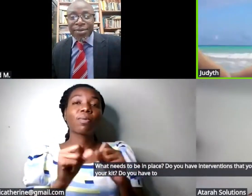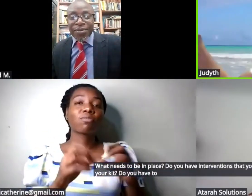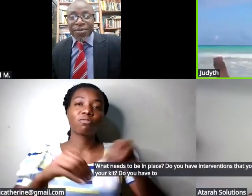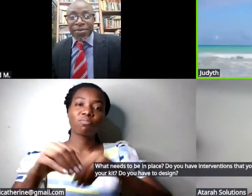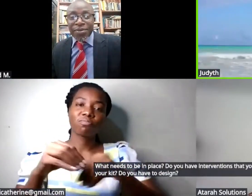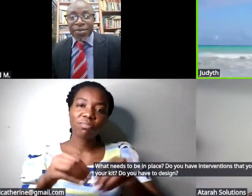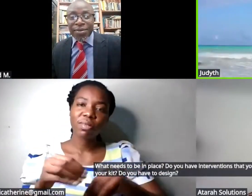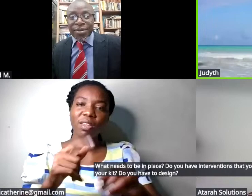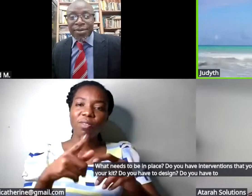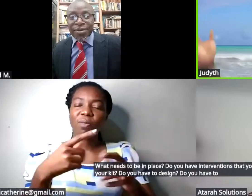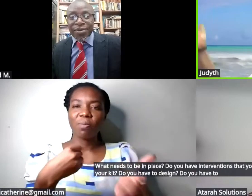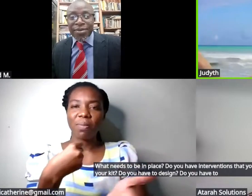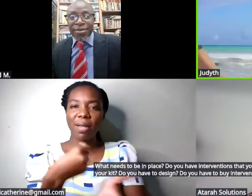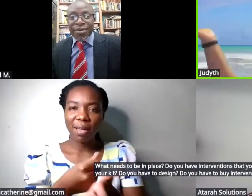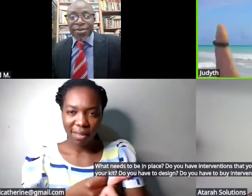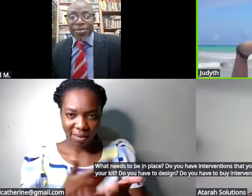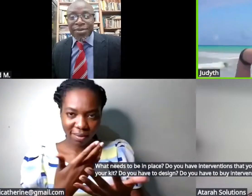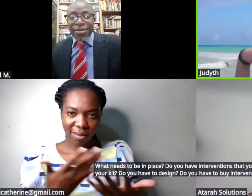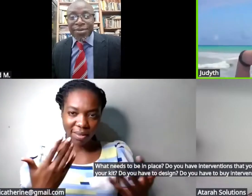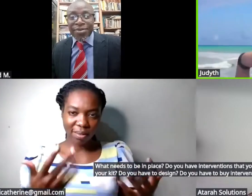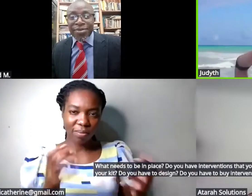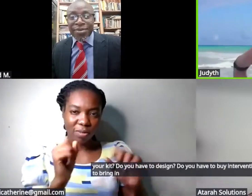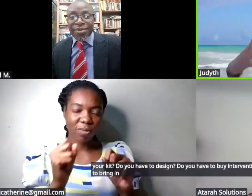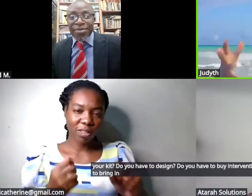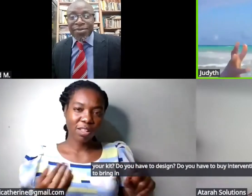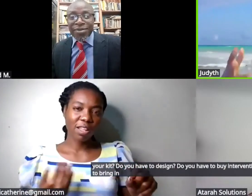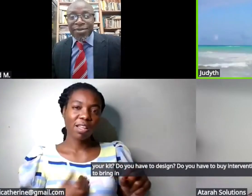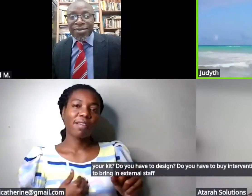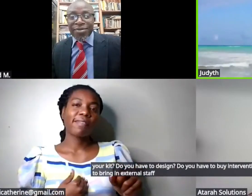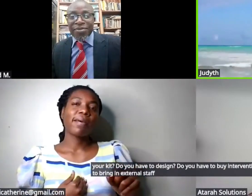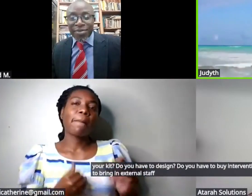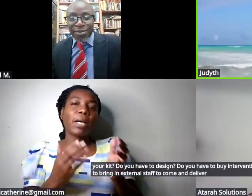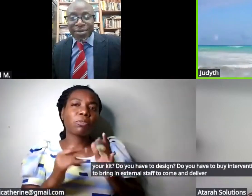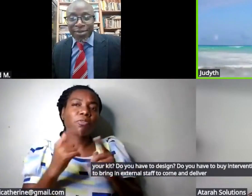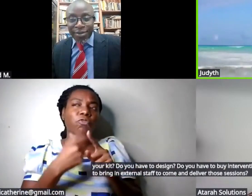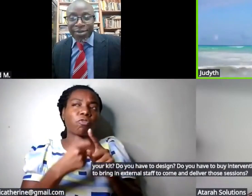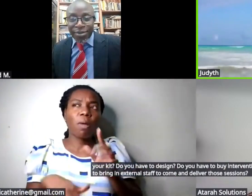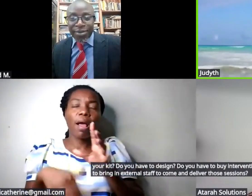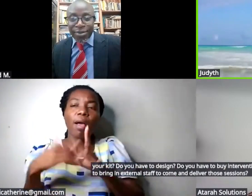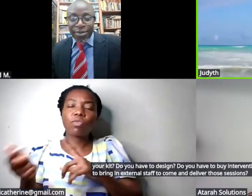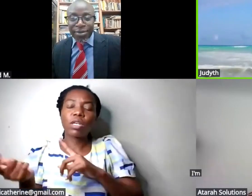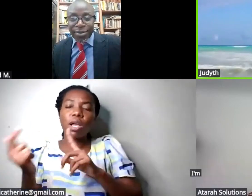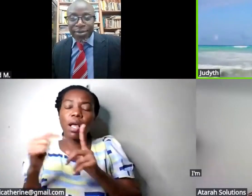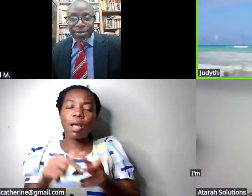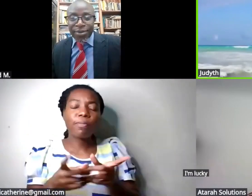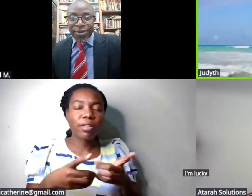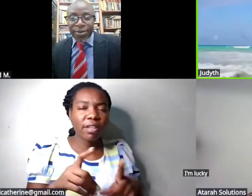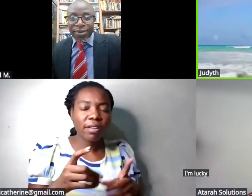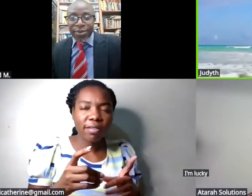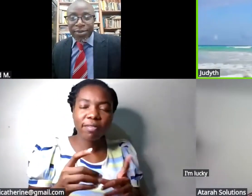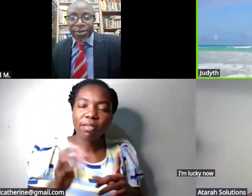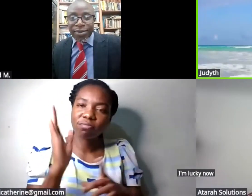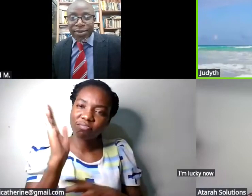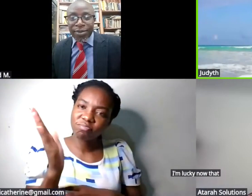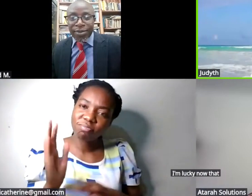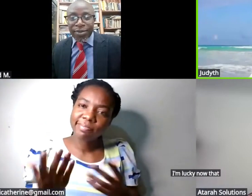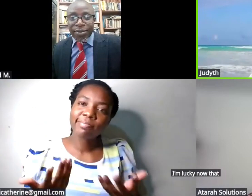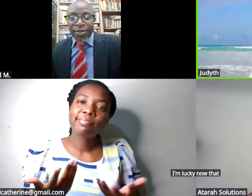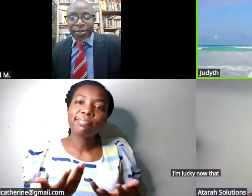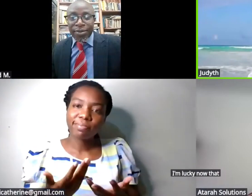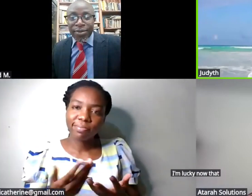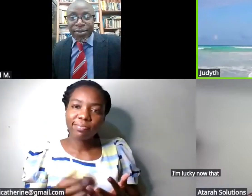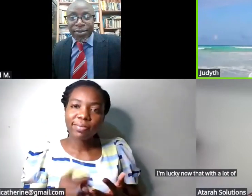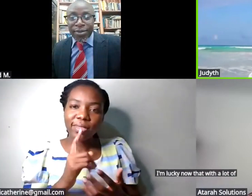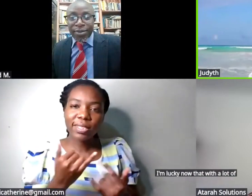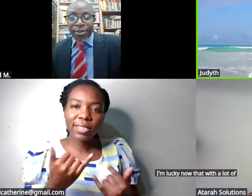buy interventions? Do you have to bring in external staff to come and deliver those sessions? I'm lucky now that with a lot of free time on